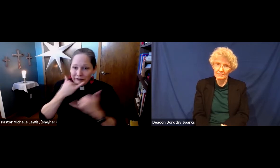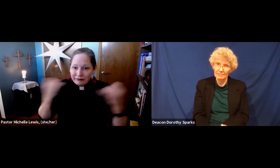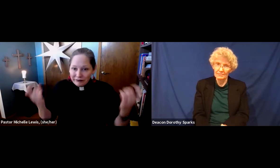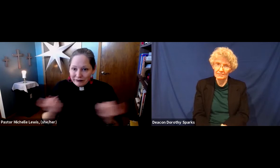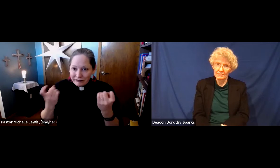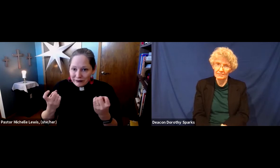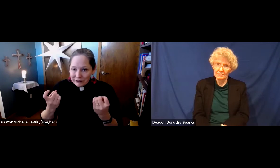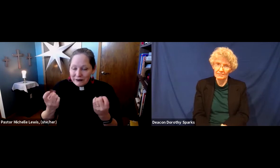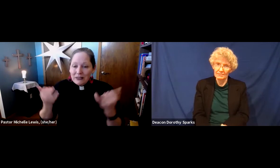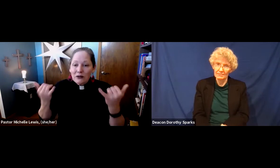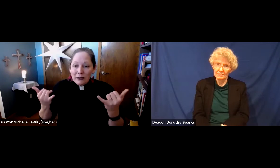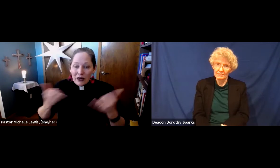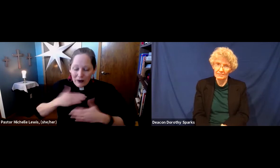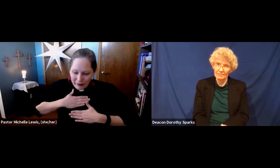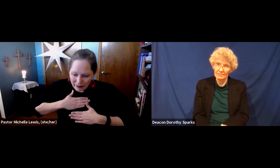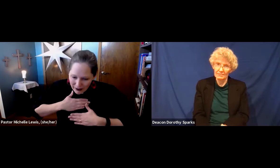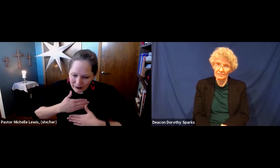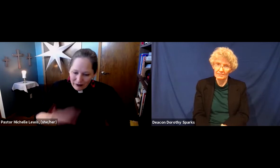so let us confess our sin